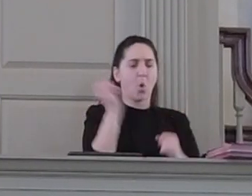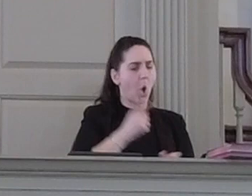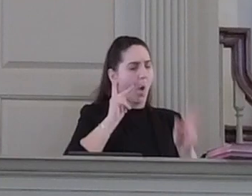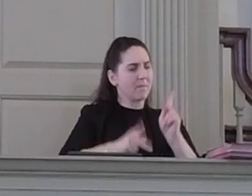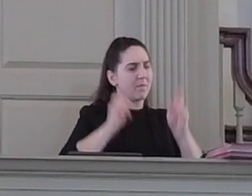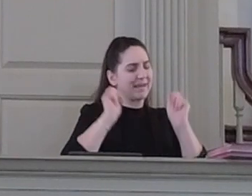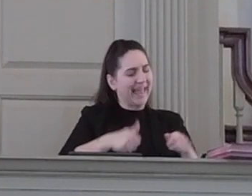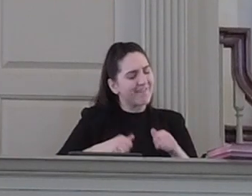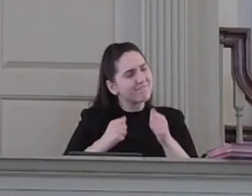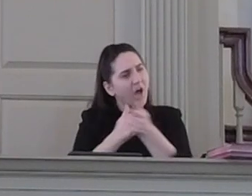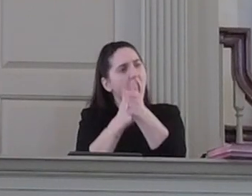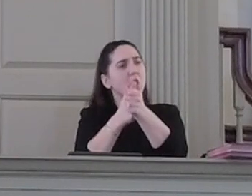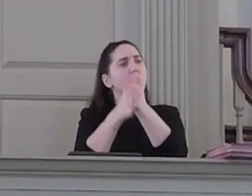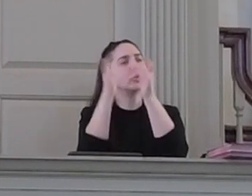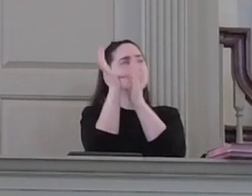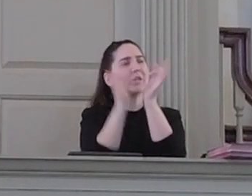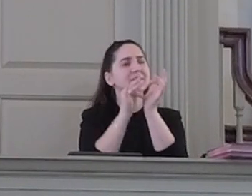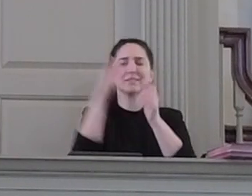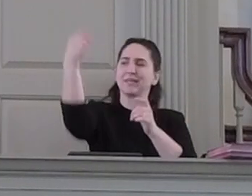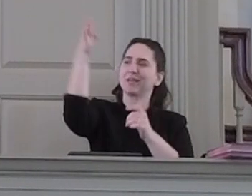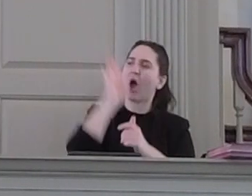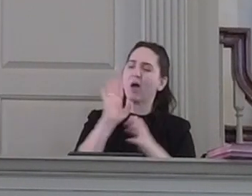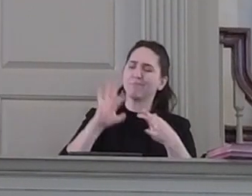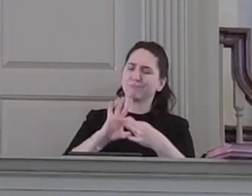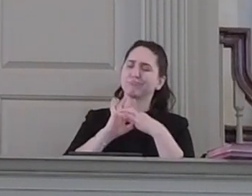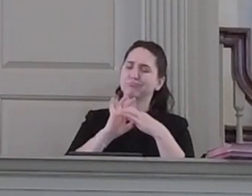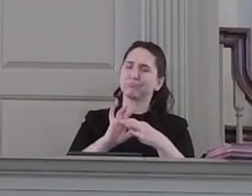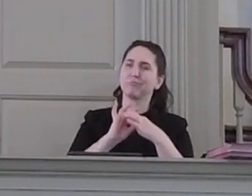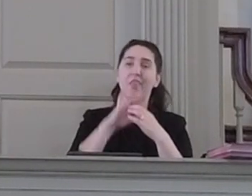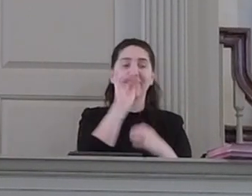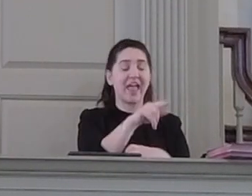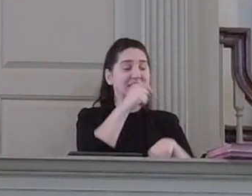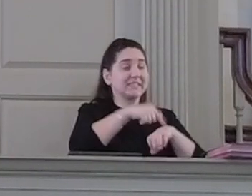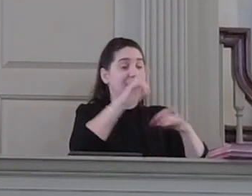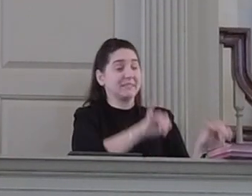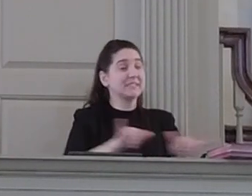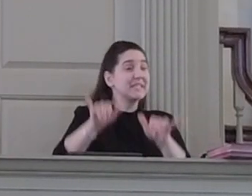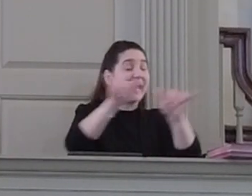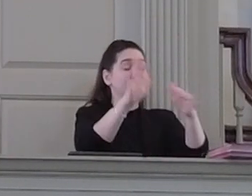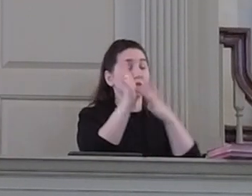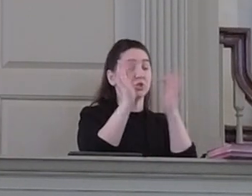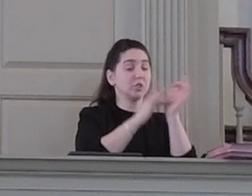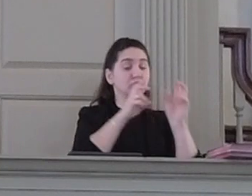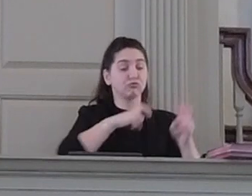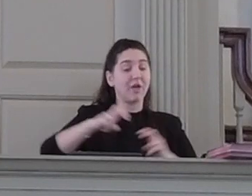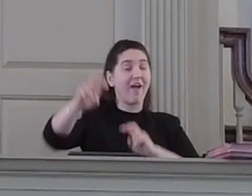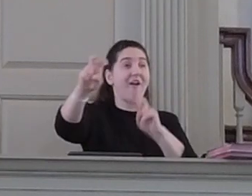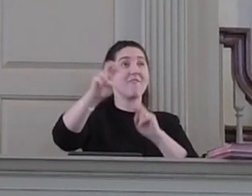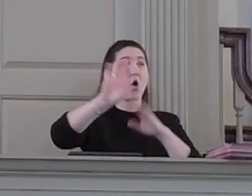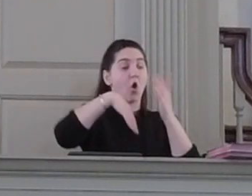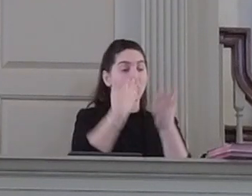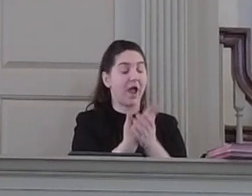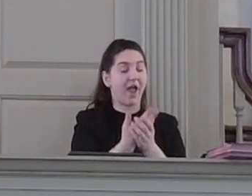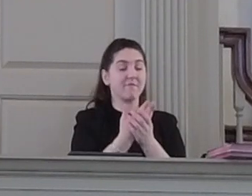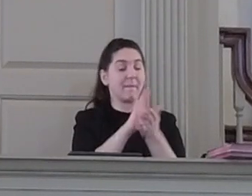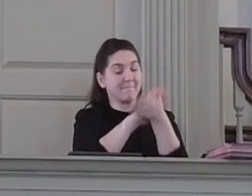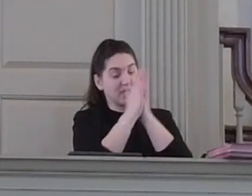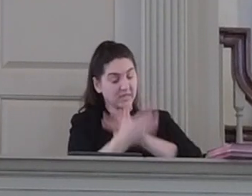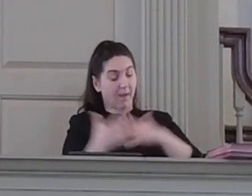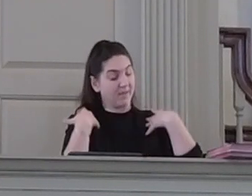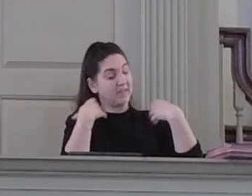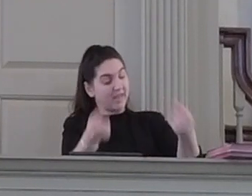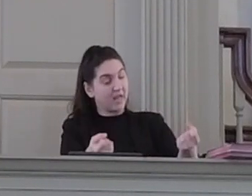At the same time, Jesus was also traveling from town to town. So many came to him to be healed, either